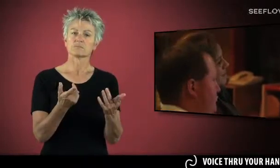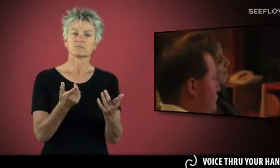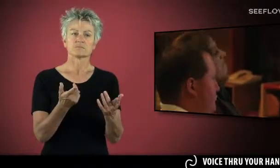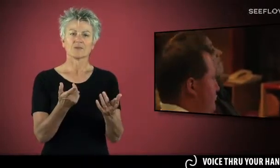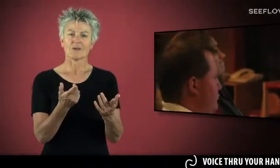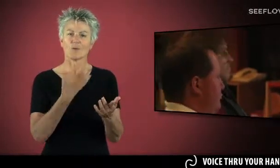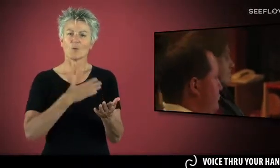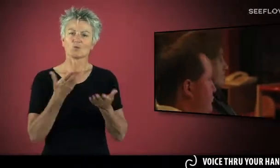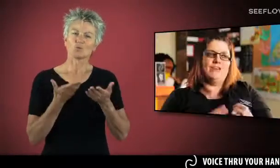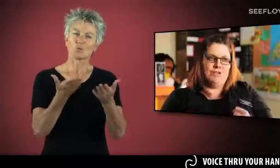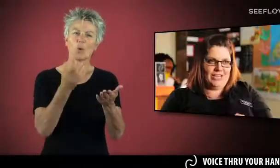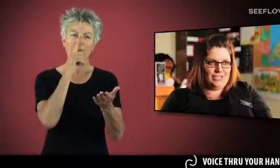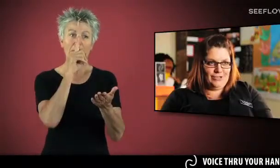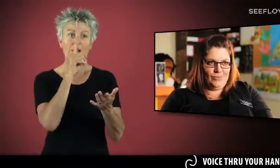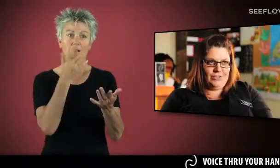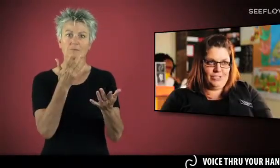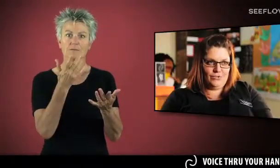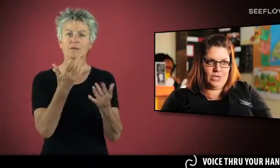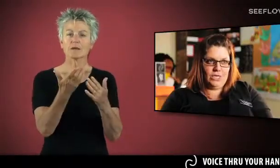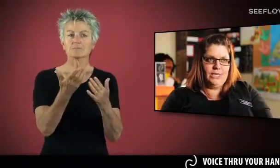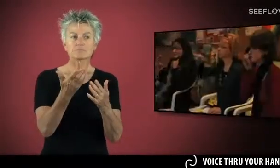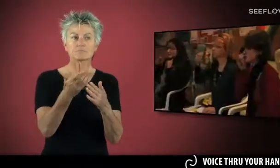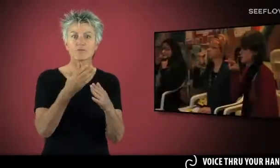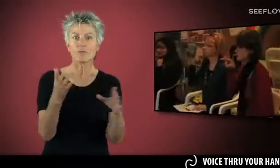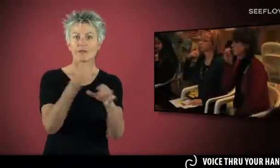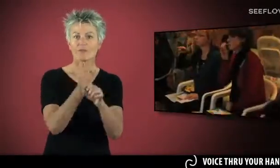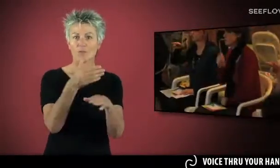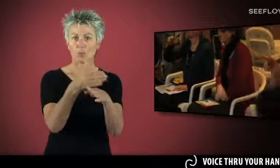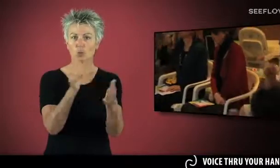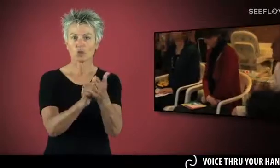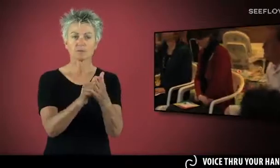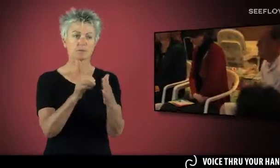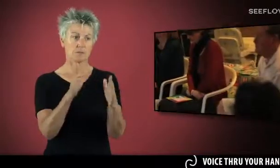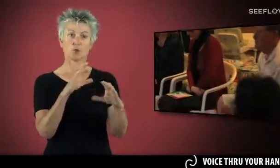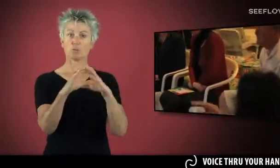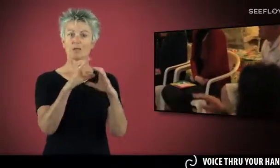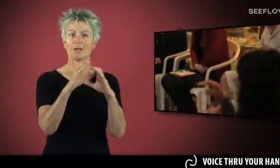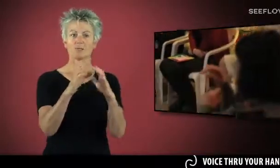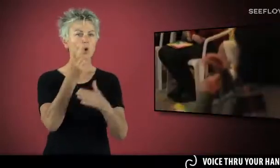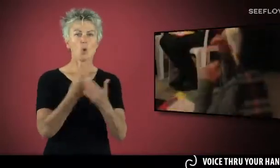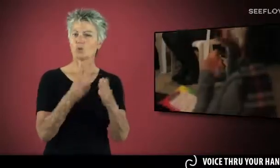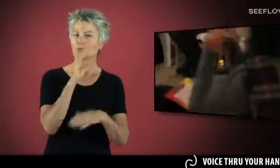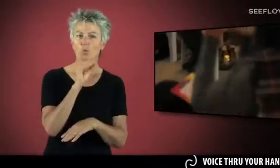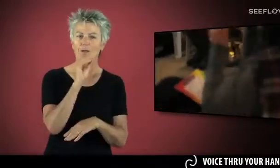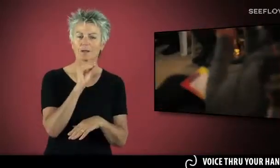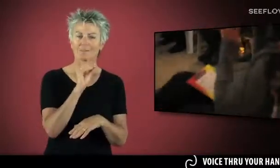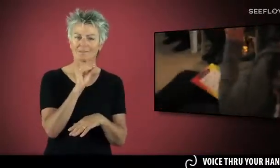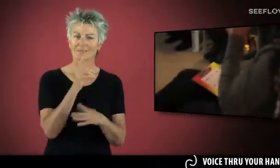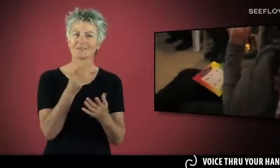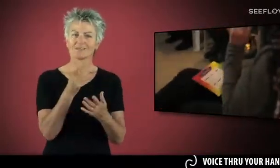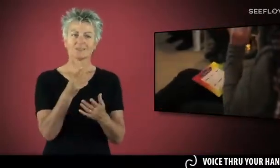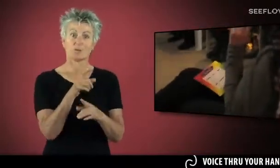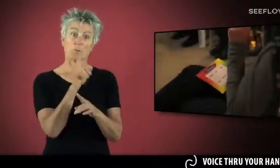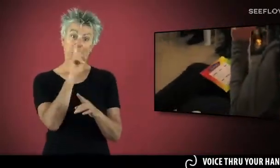the end of the workshop that they know that communication is more than just talking, that they have some practical tools to be able to use